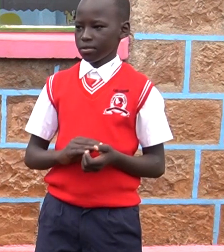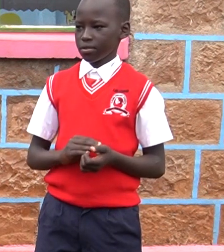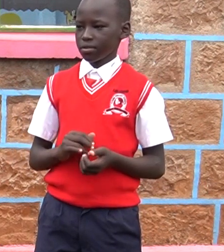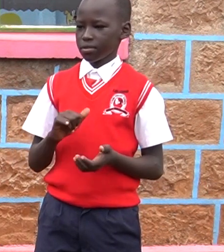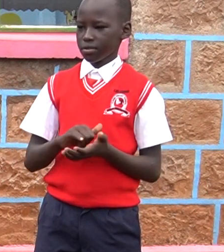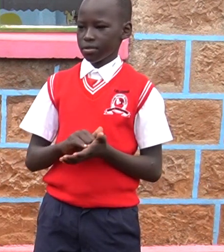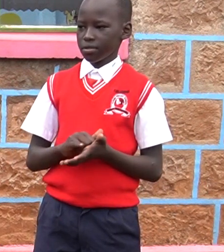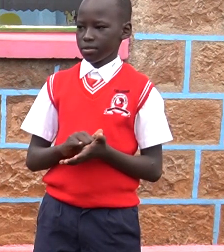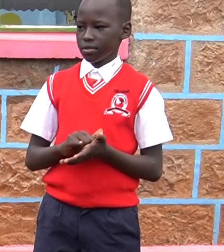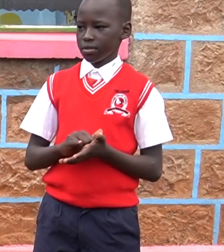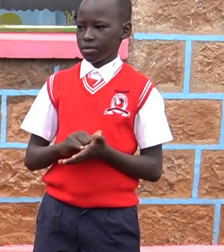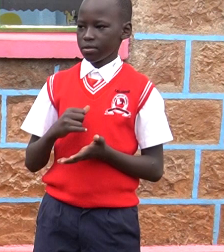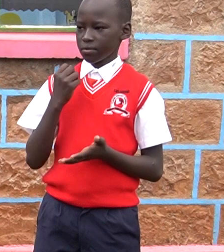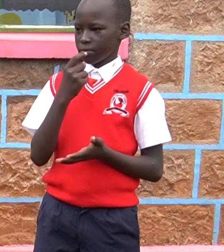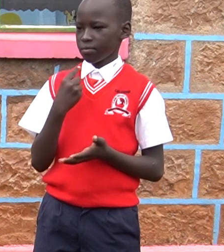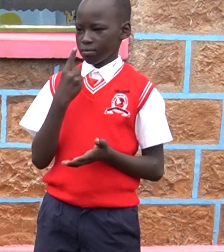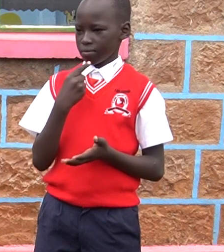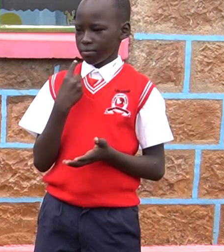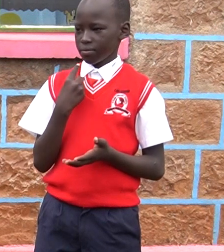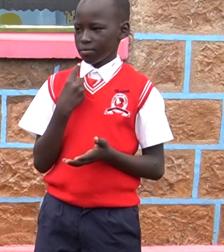Son, that